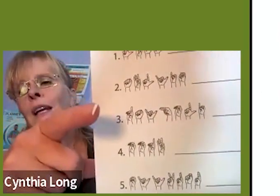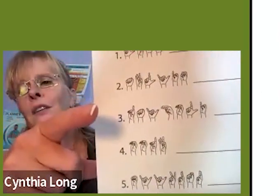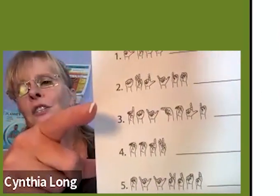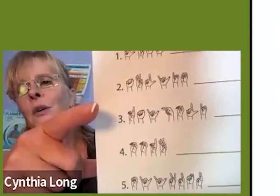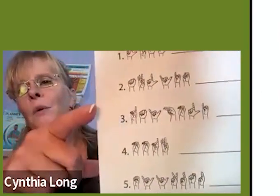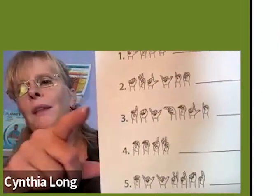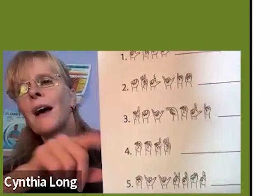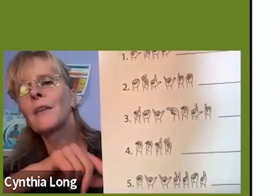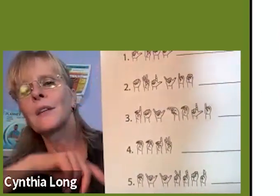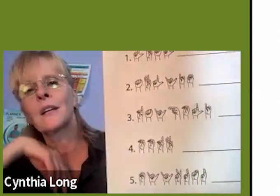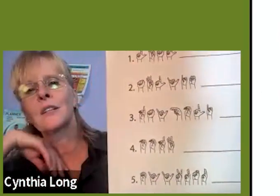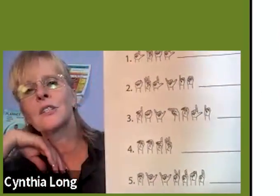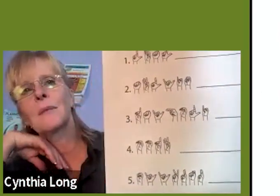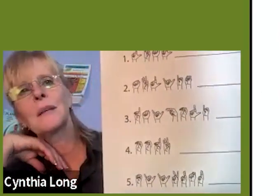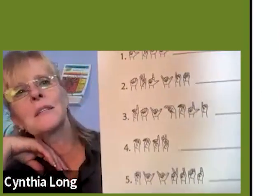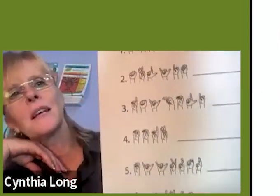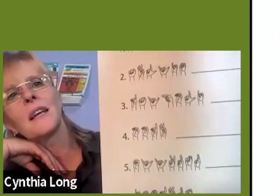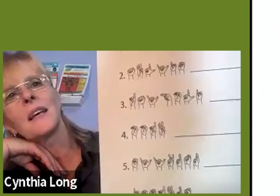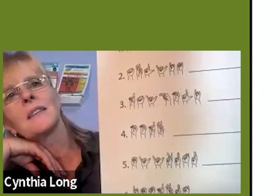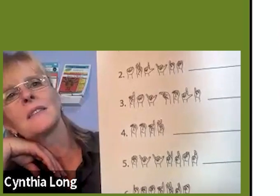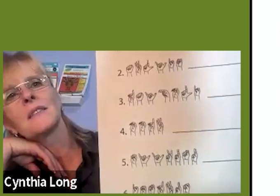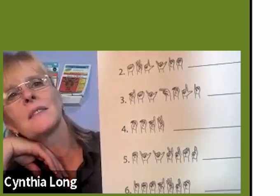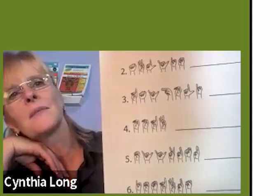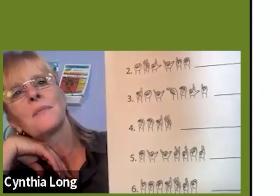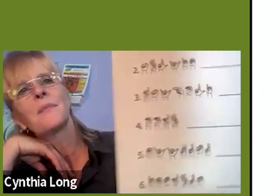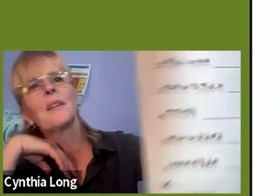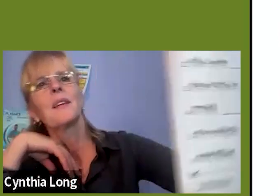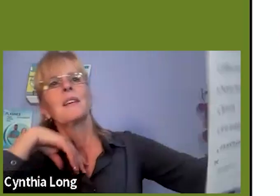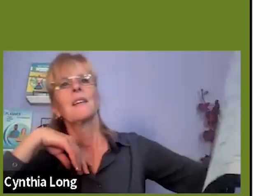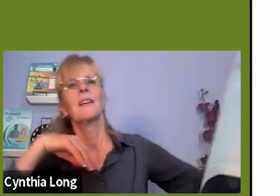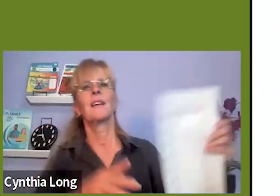with English and without English. That means the hints.